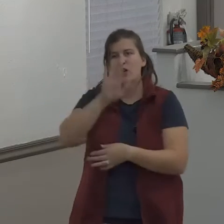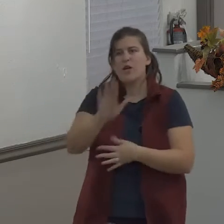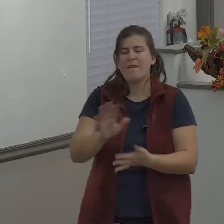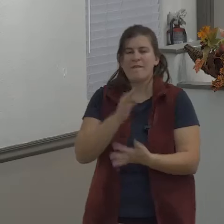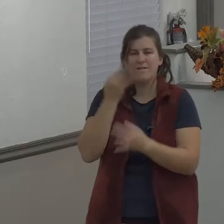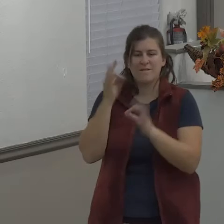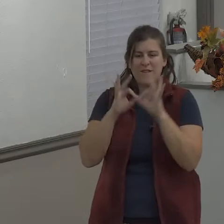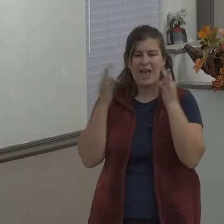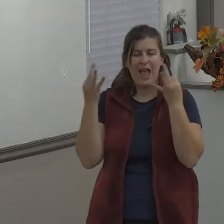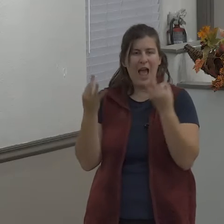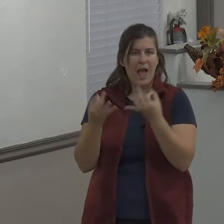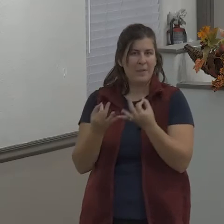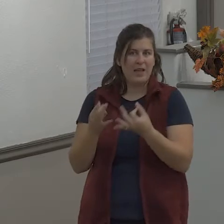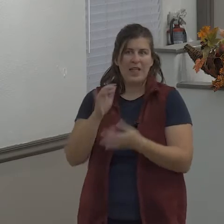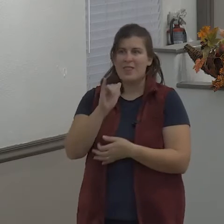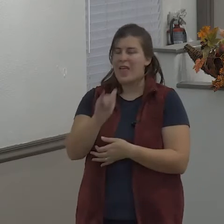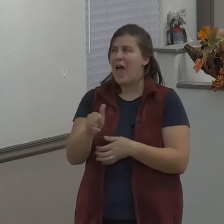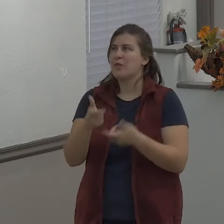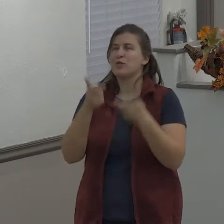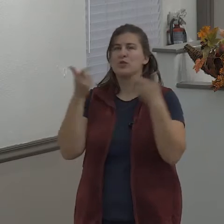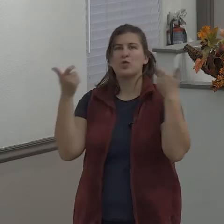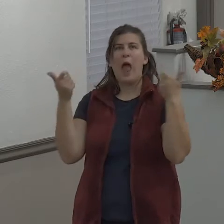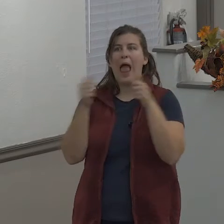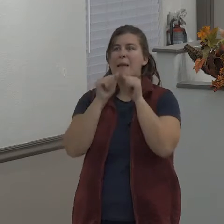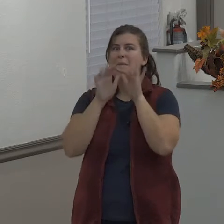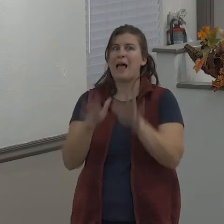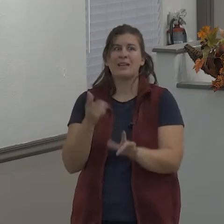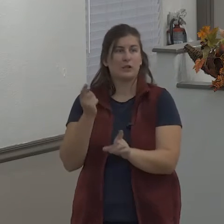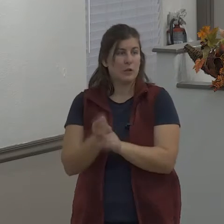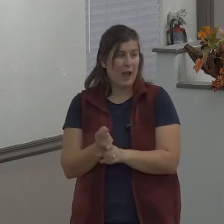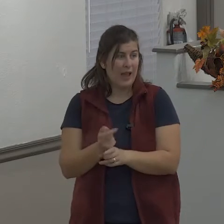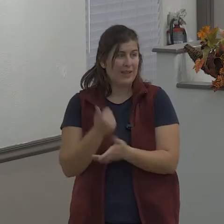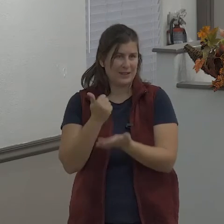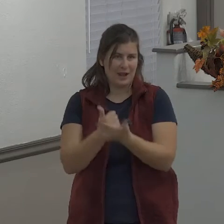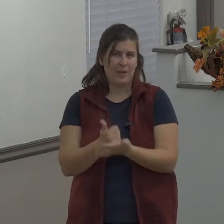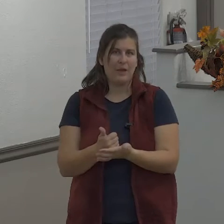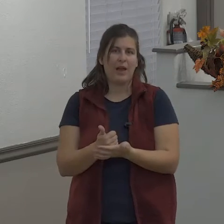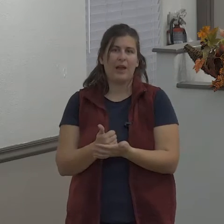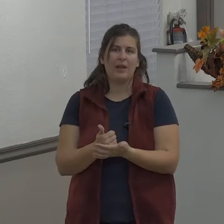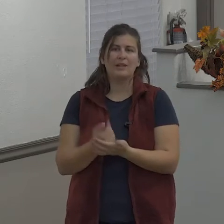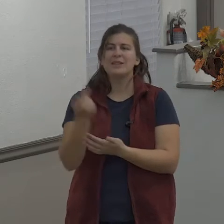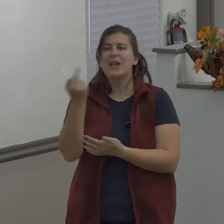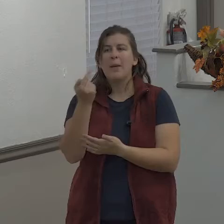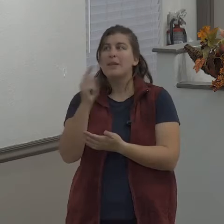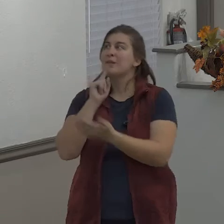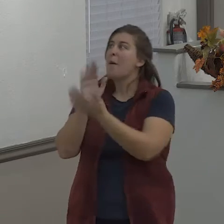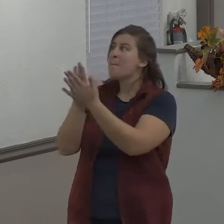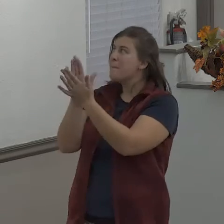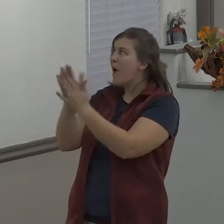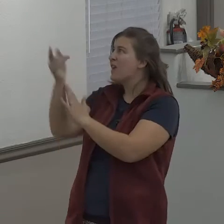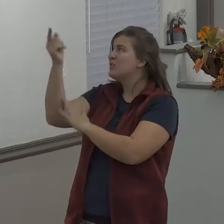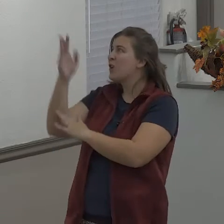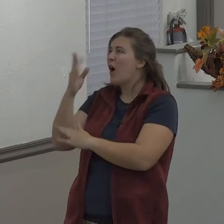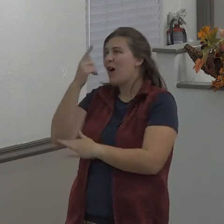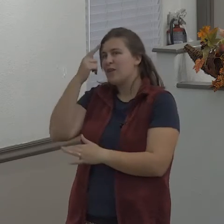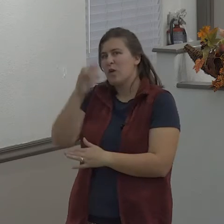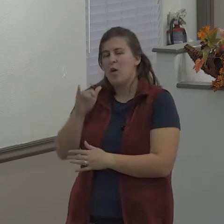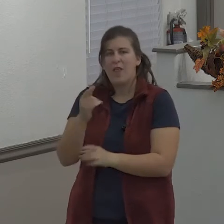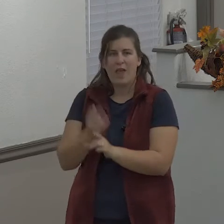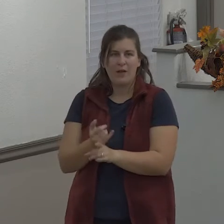family and used for whatever. I mean, that could be a real blessing, couldn't it? Something to really praise God